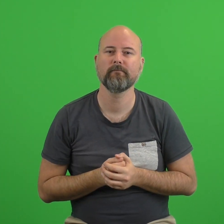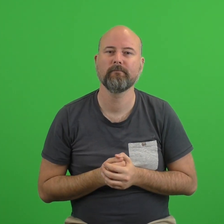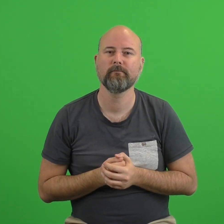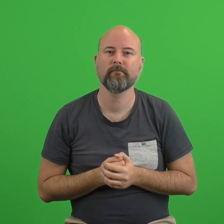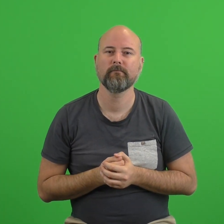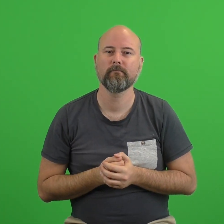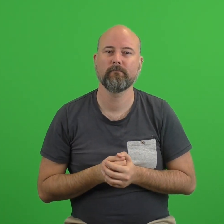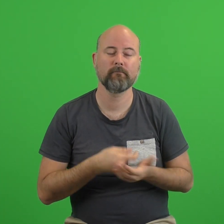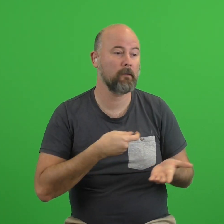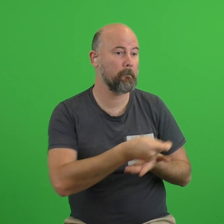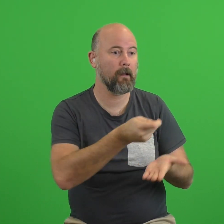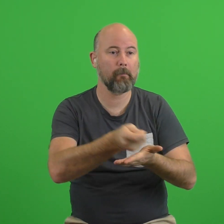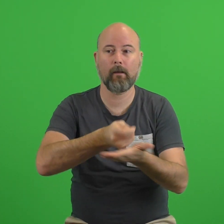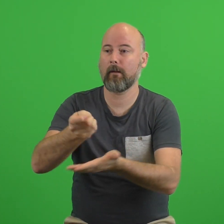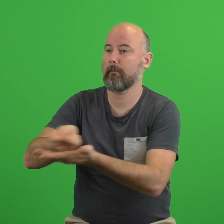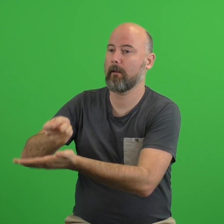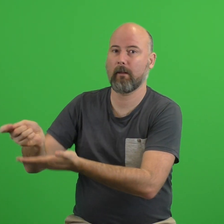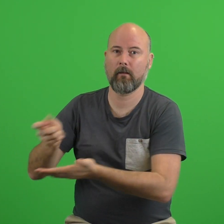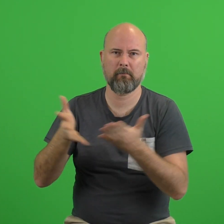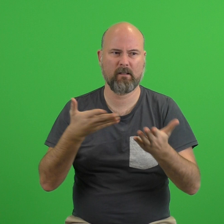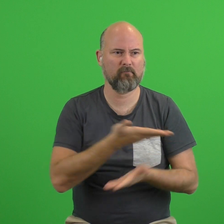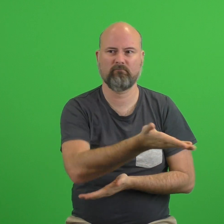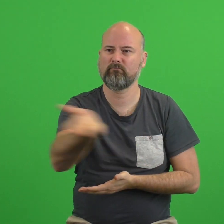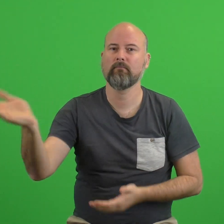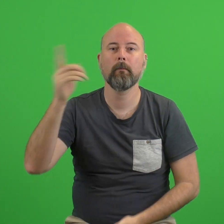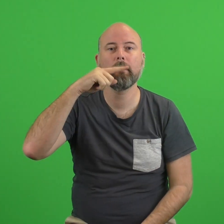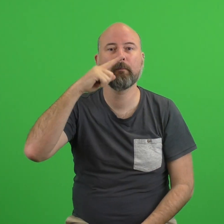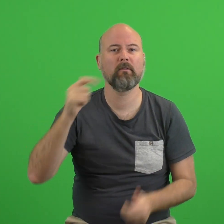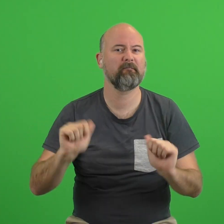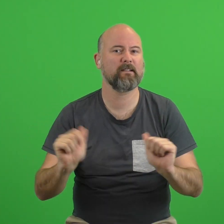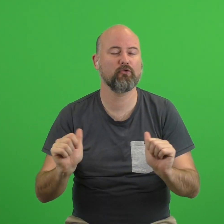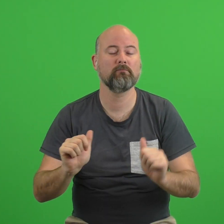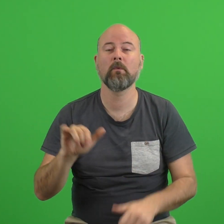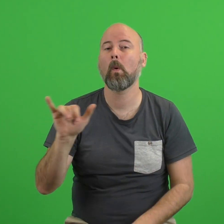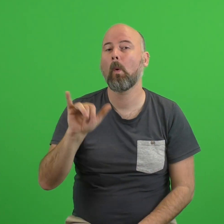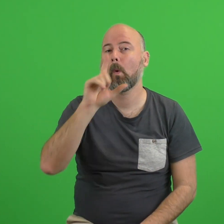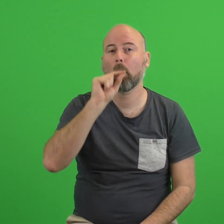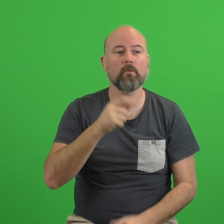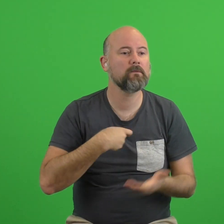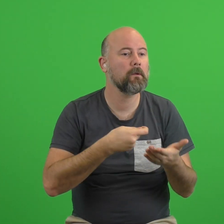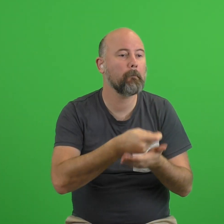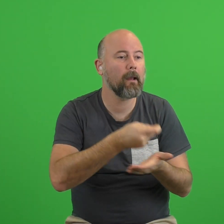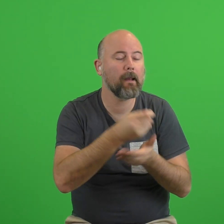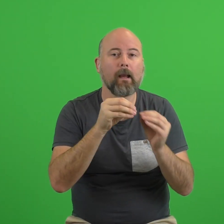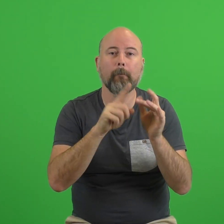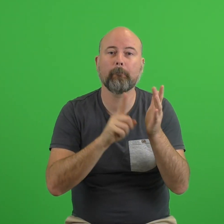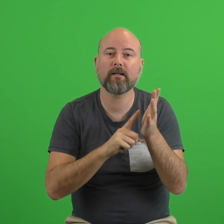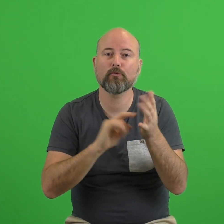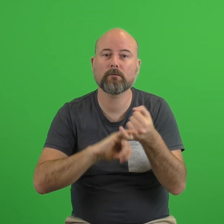both, that's done. I could show it that way. I could show paying everybody. So there's a lot of people and I've paid them all.